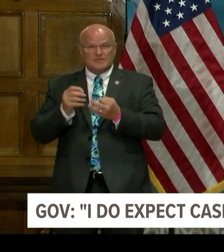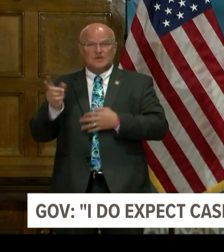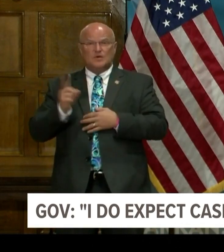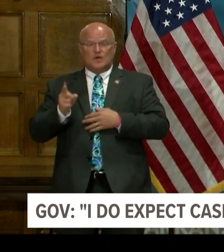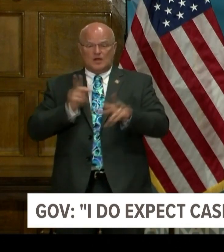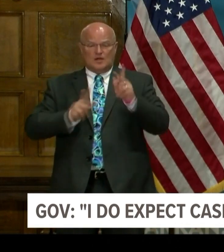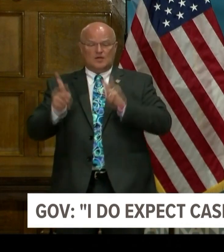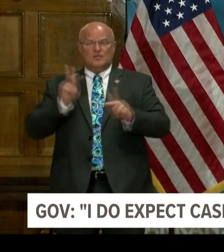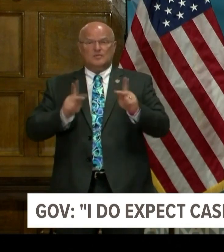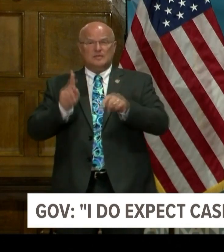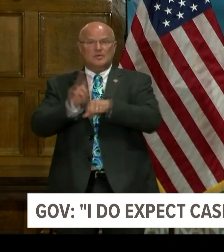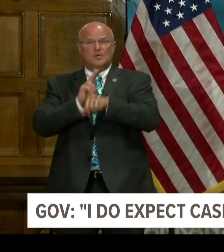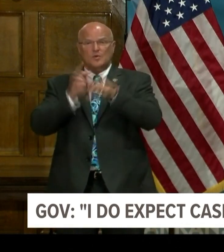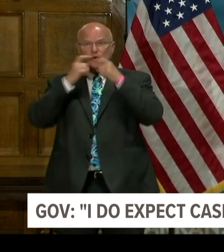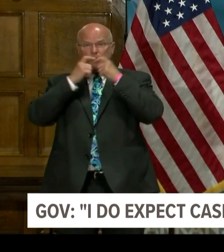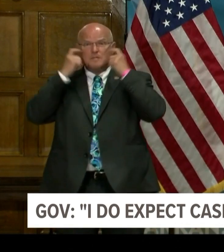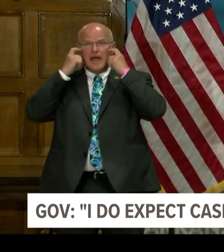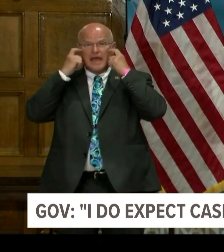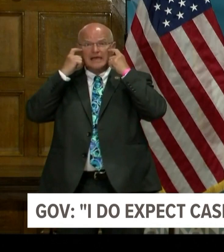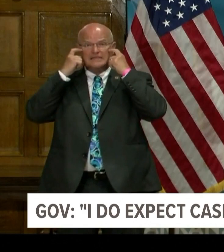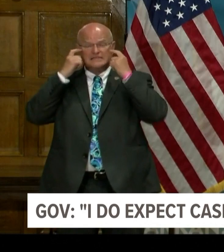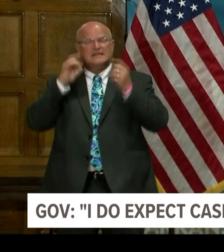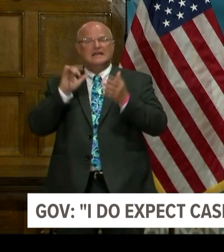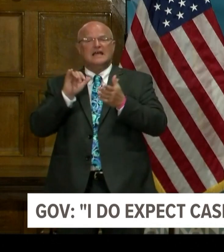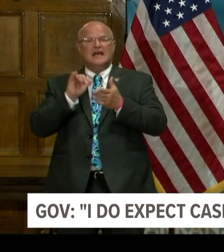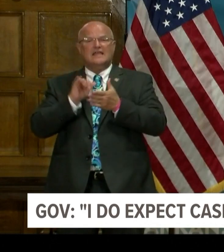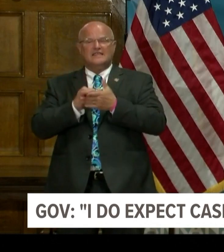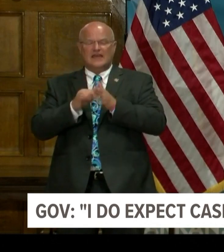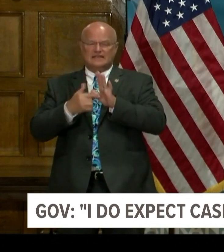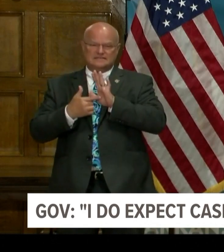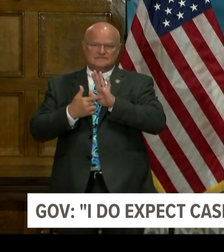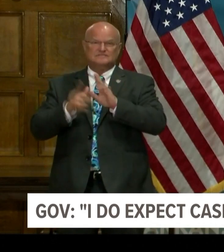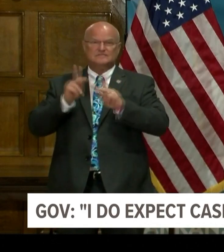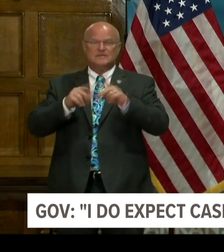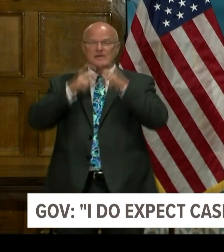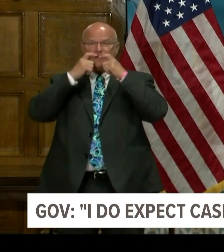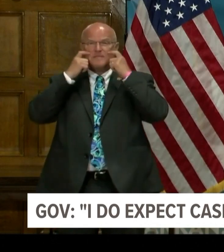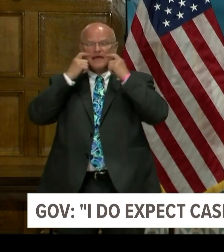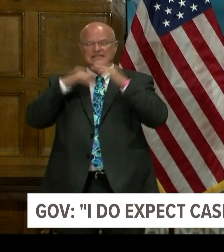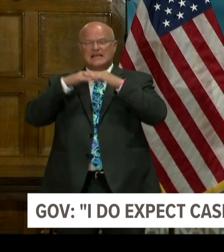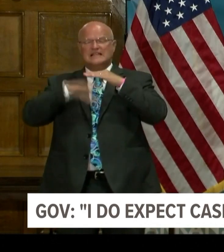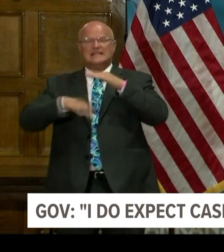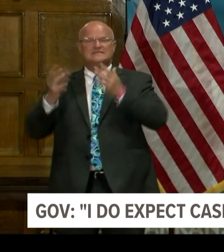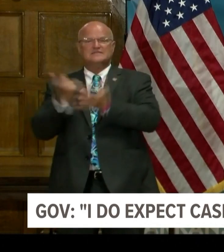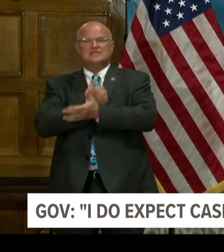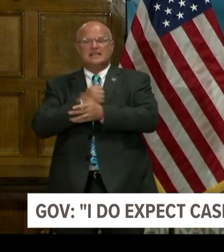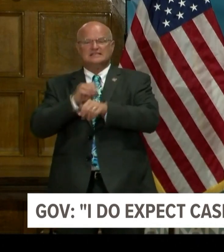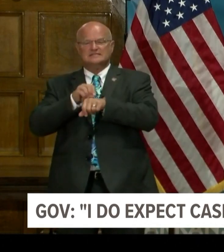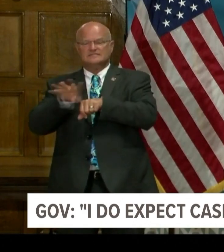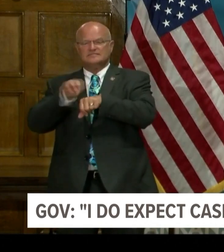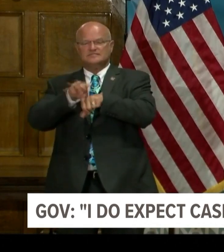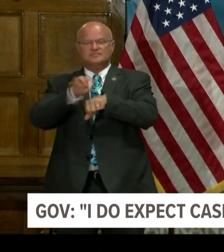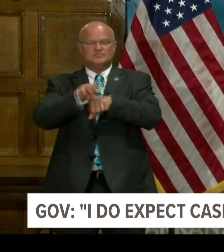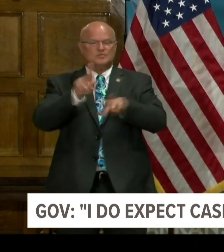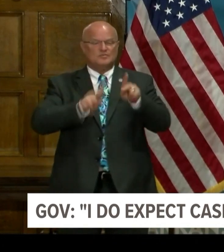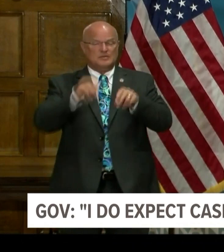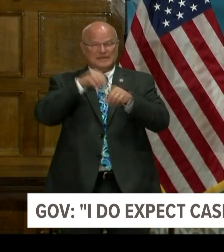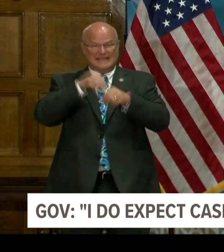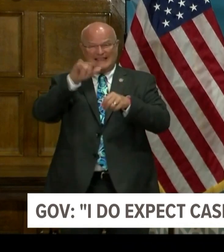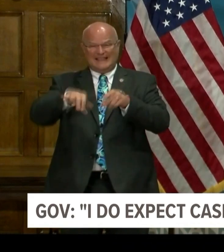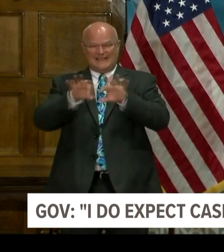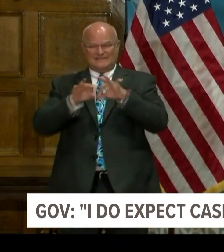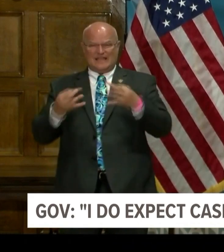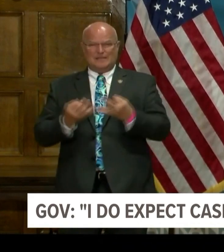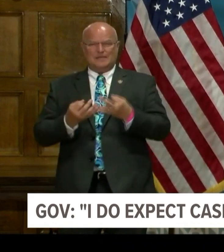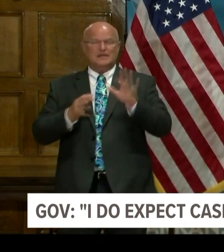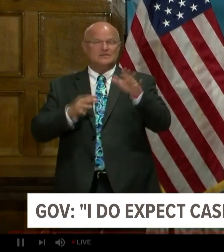where individuals wore masks, that is, infected individuals wore masks, there was less of a chance of infecting other individuals in that